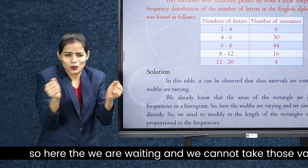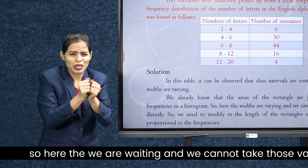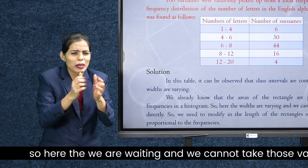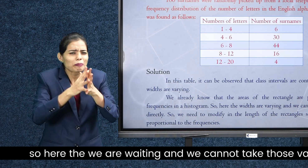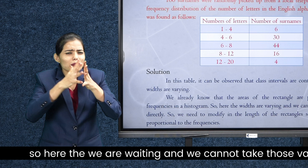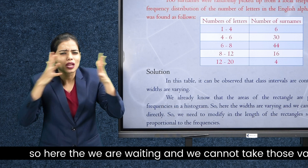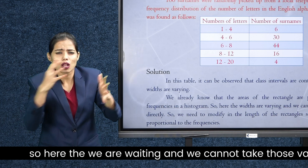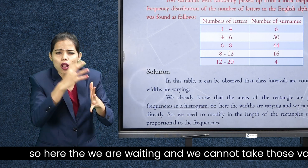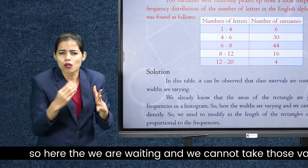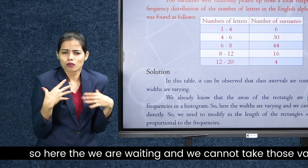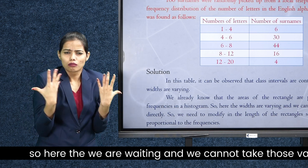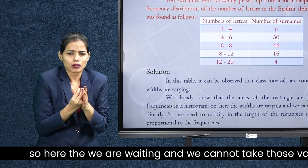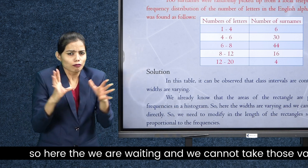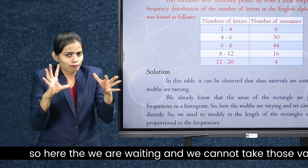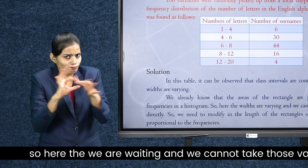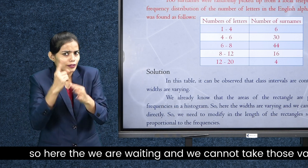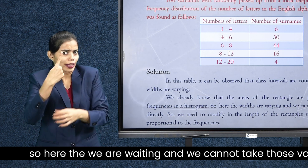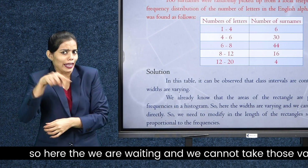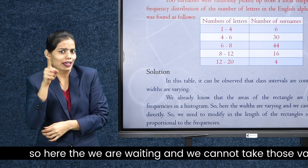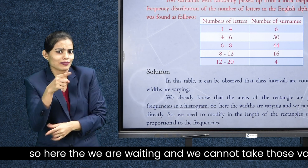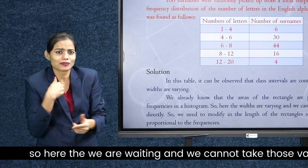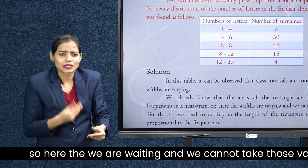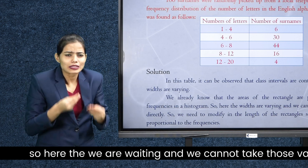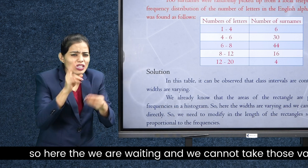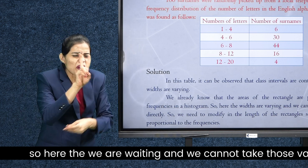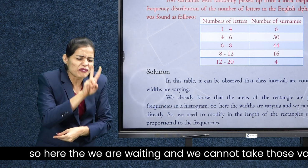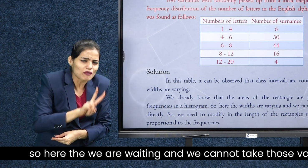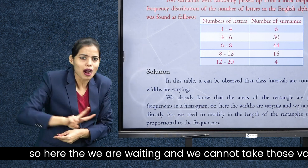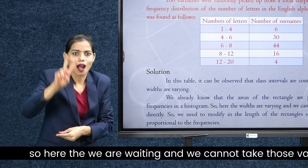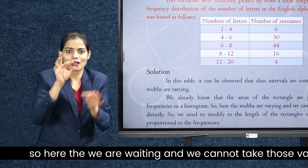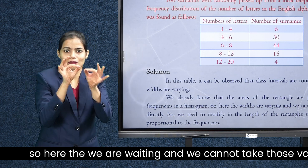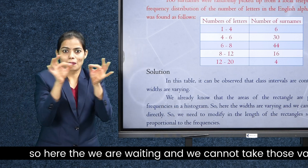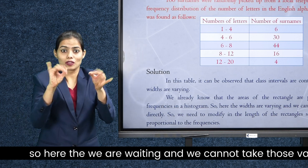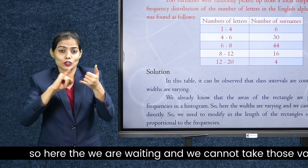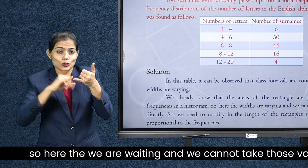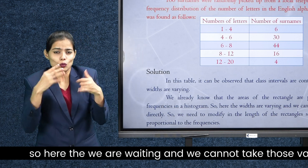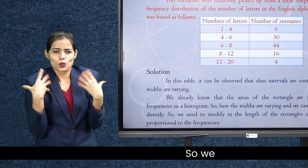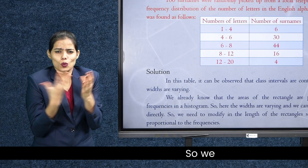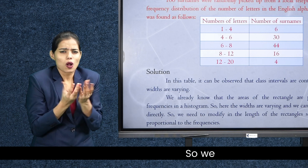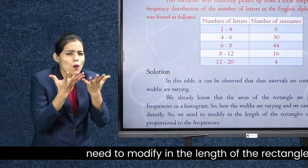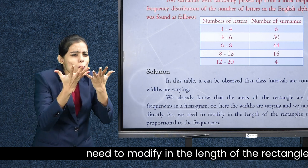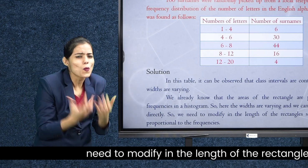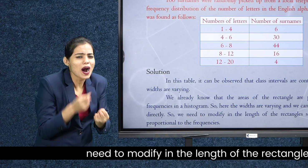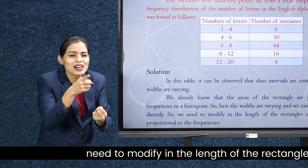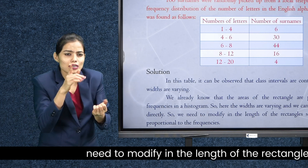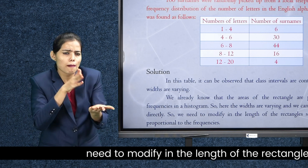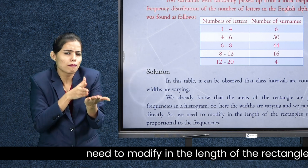here the widths are varying and we cannot take those values directly. So, we need to modify in